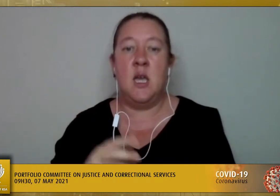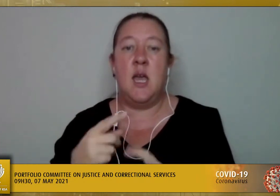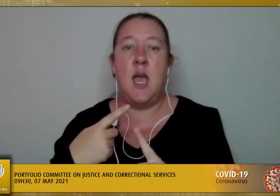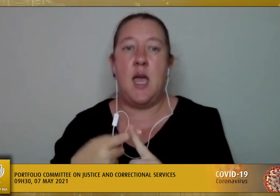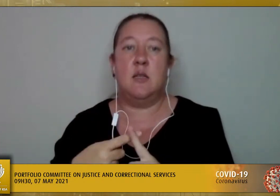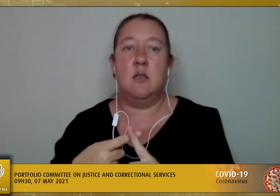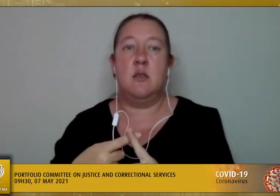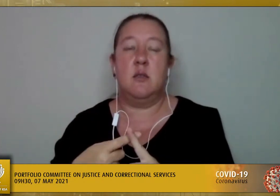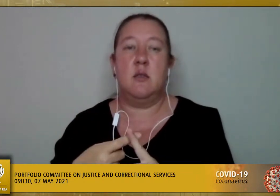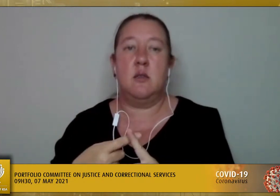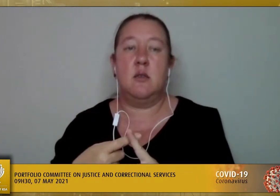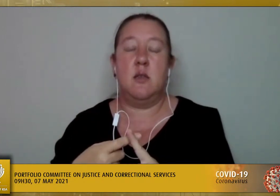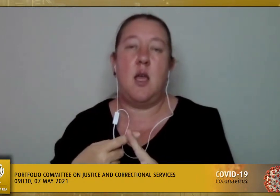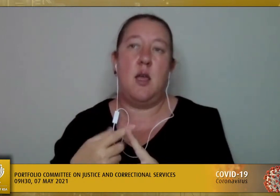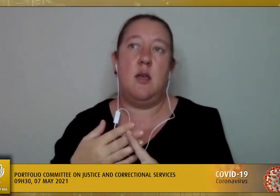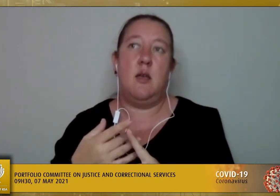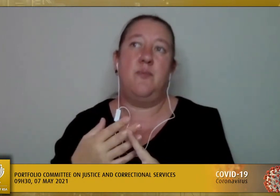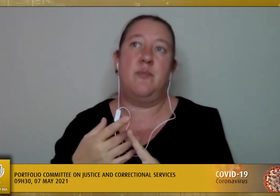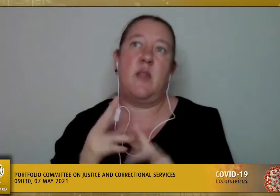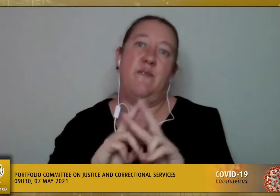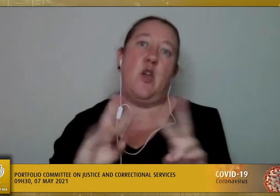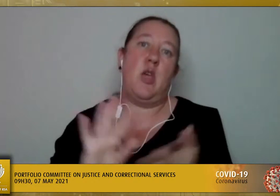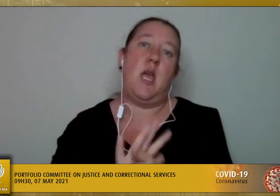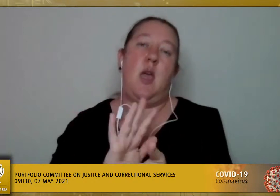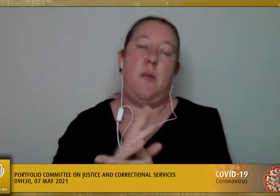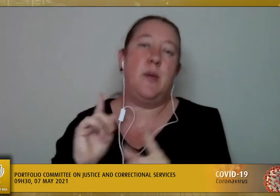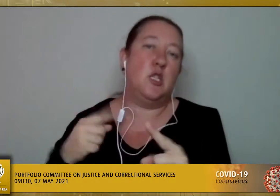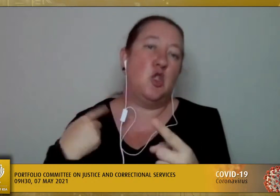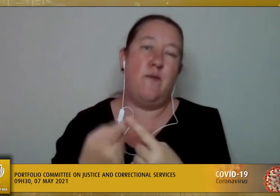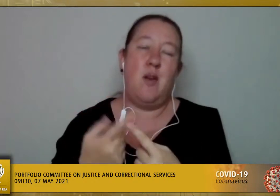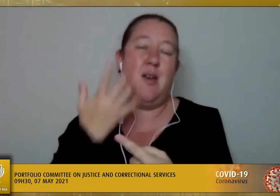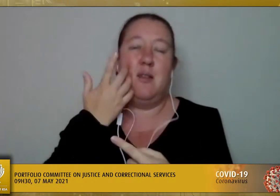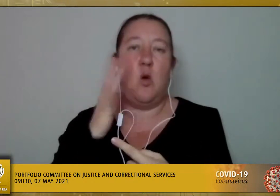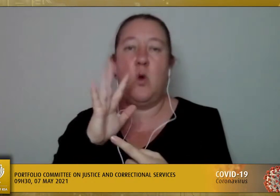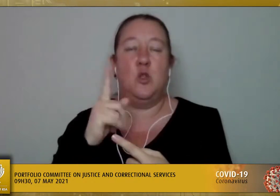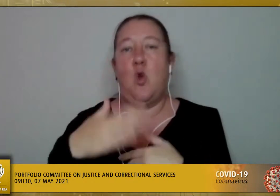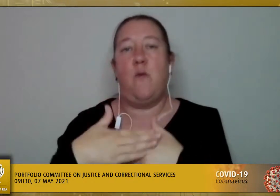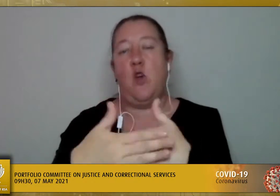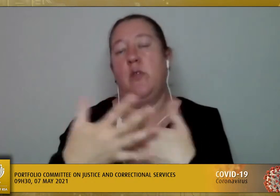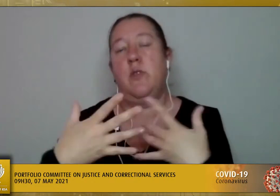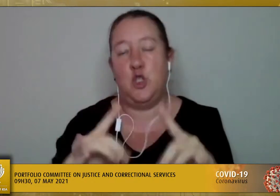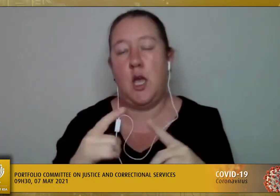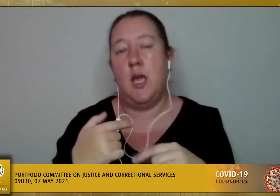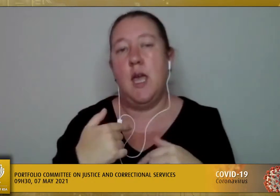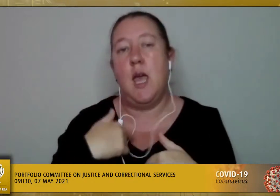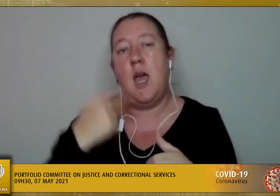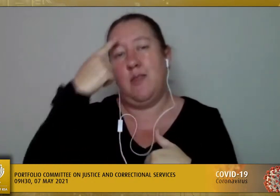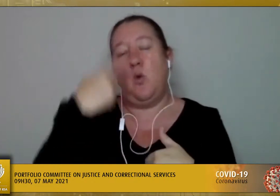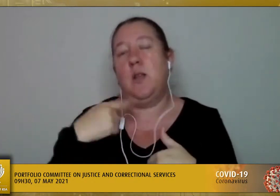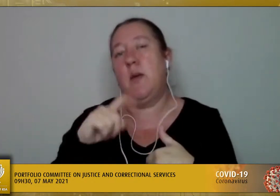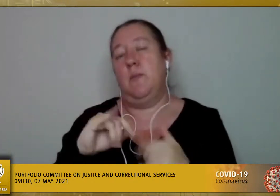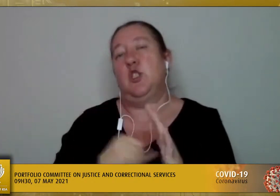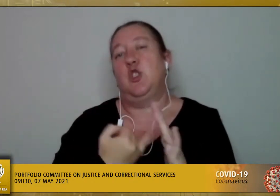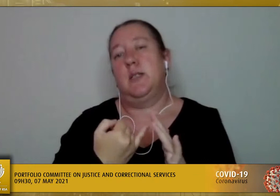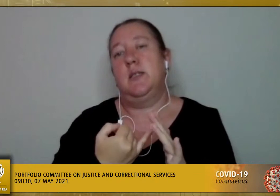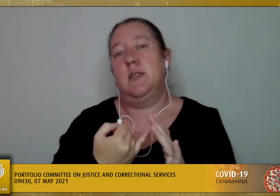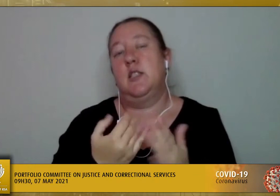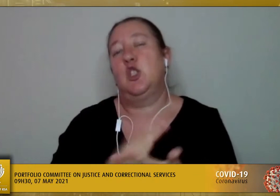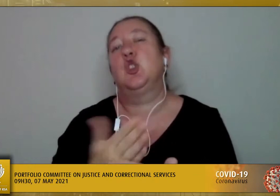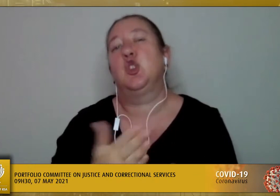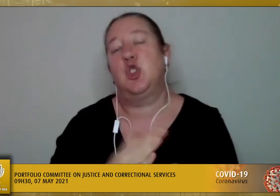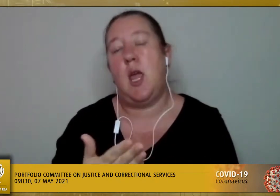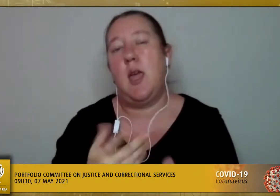and and being a very happy so far I don't want to go any further chair I I thought I must just uh